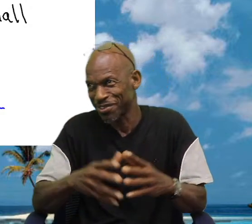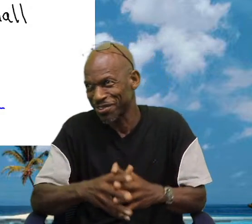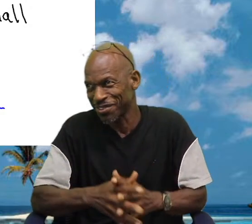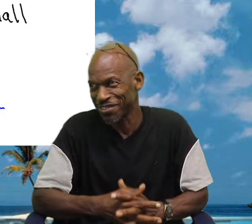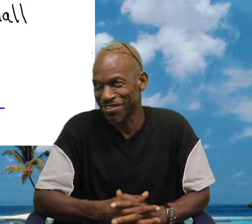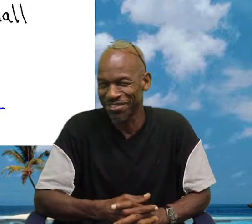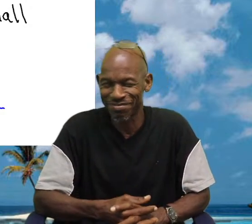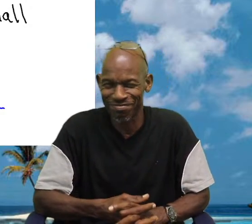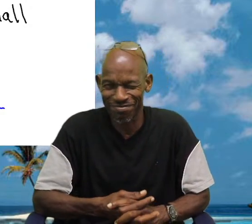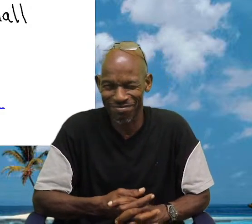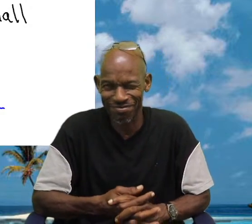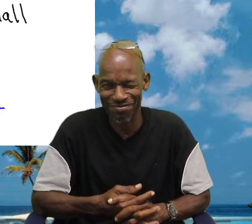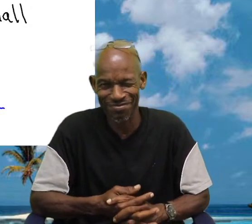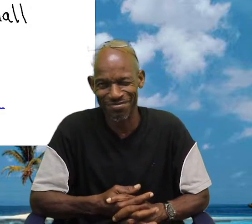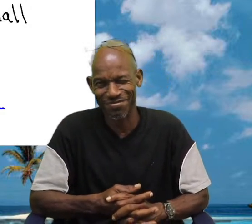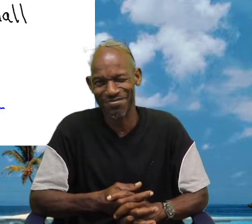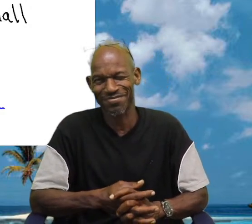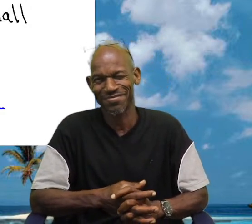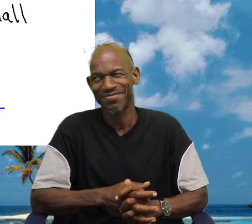All right. So